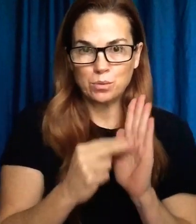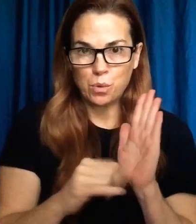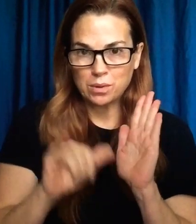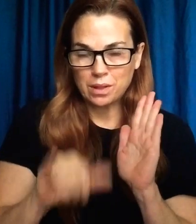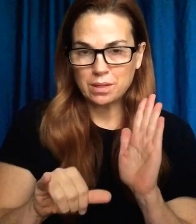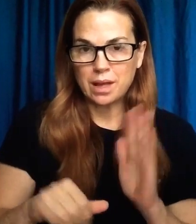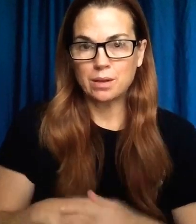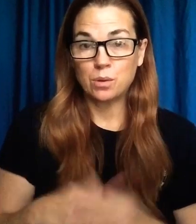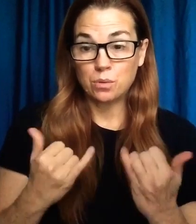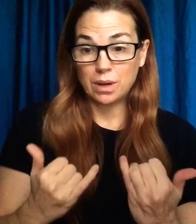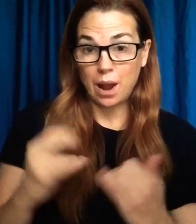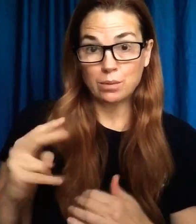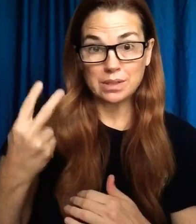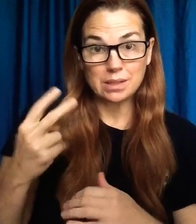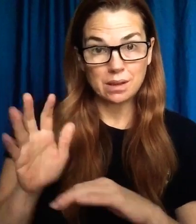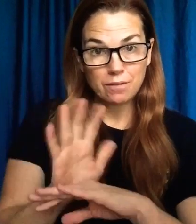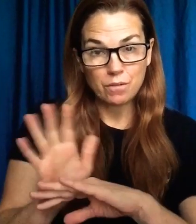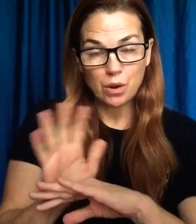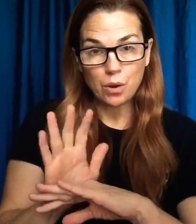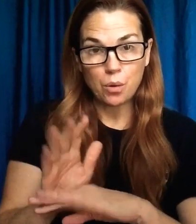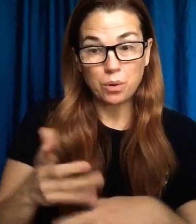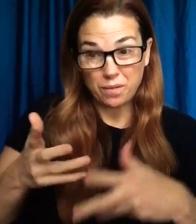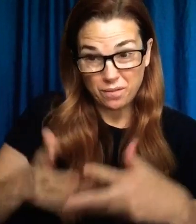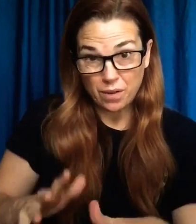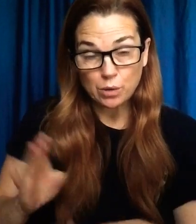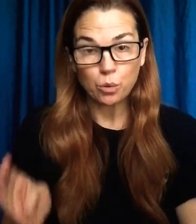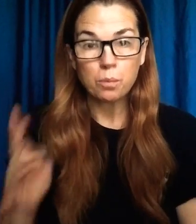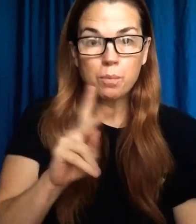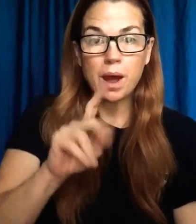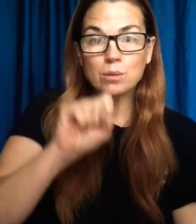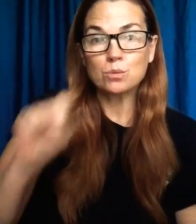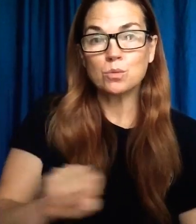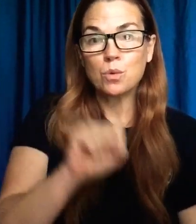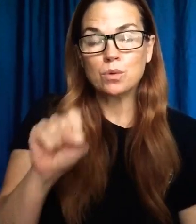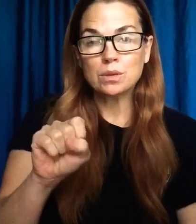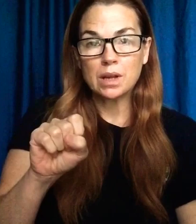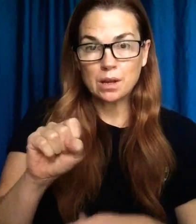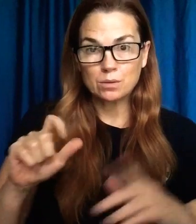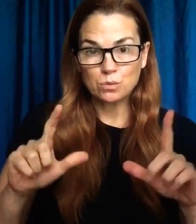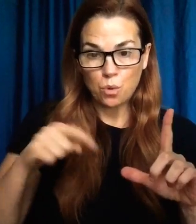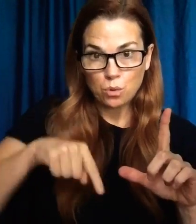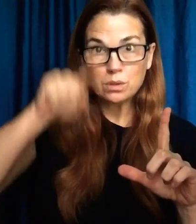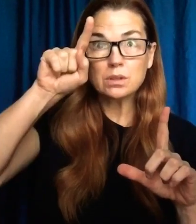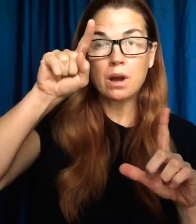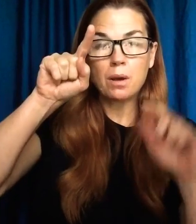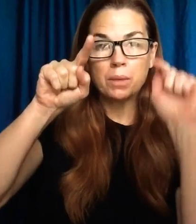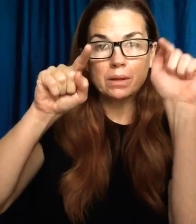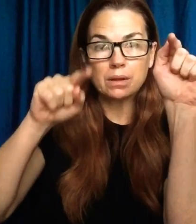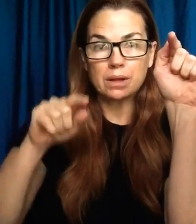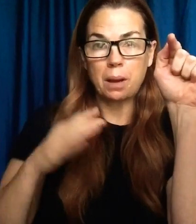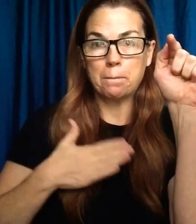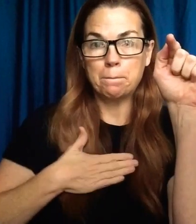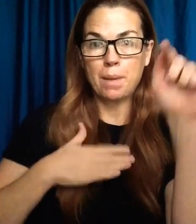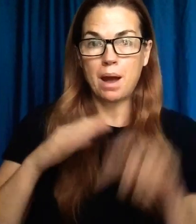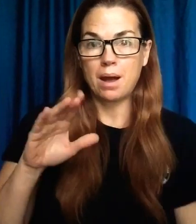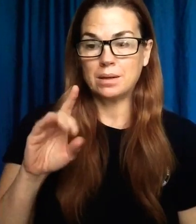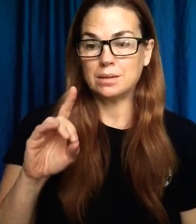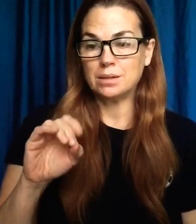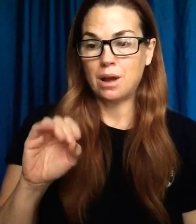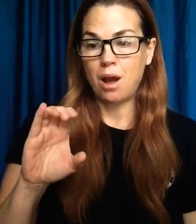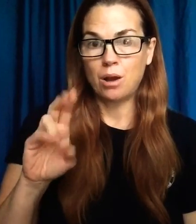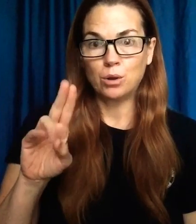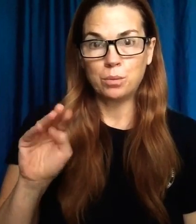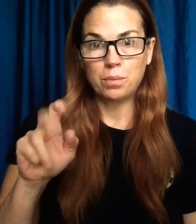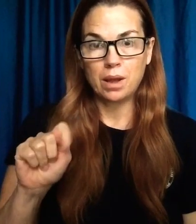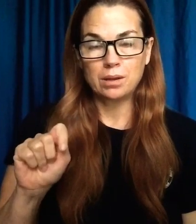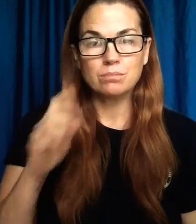It goes over how to convert decimals to fractions. And you're currently watching this second video. Once you're done watching this second video, you're going to go back into Schoology